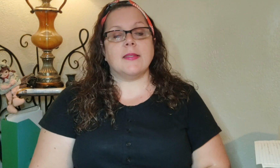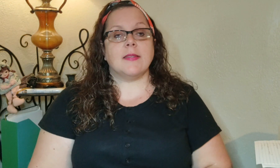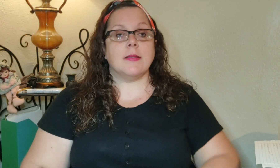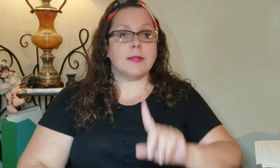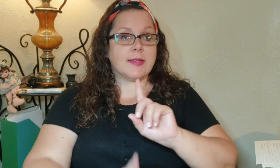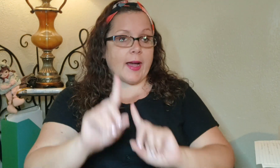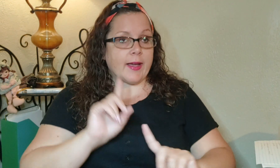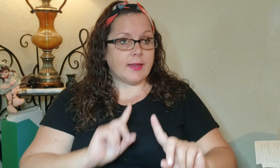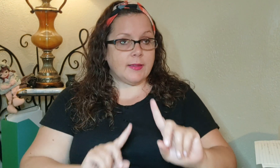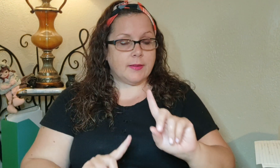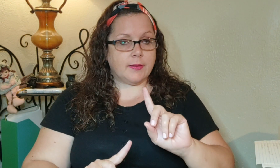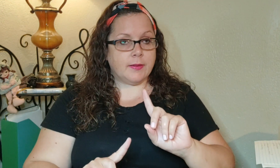It's sign,